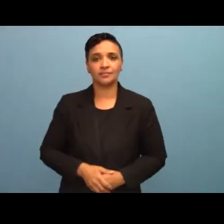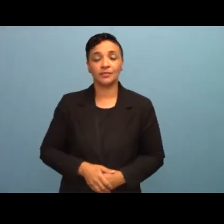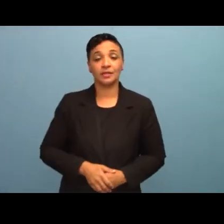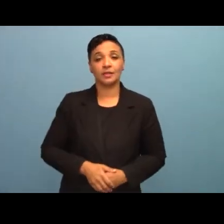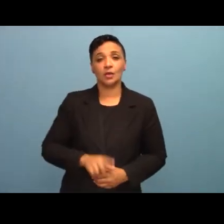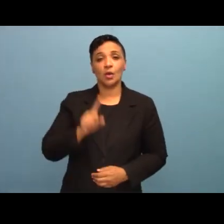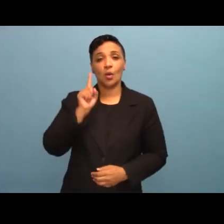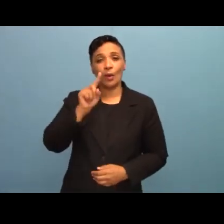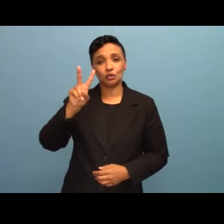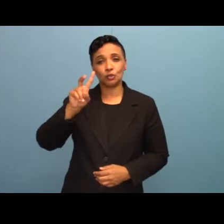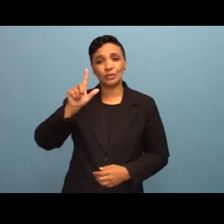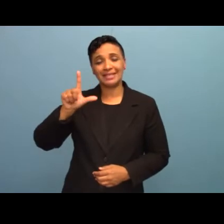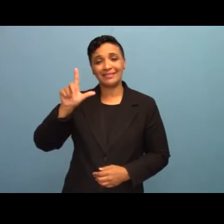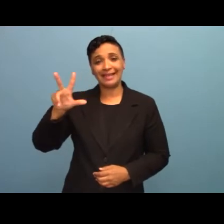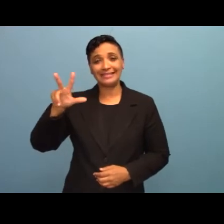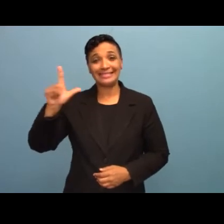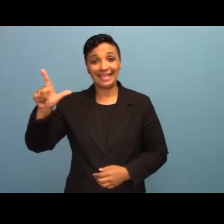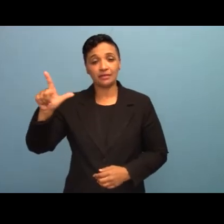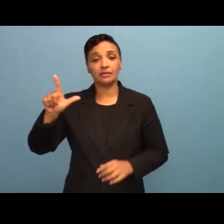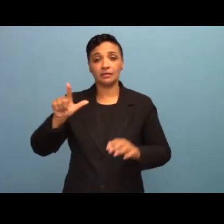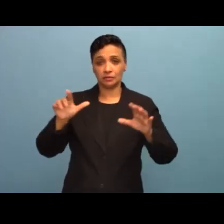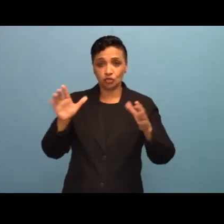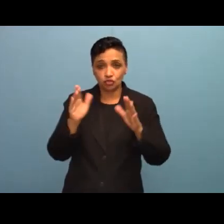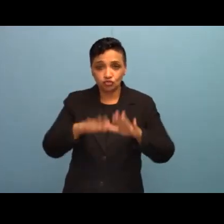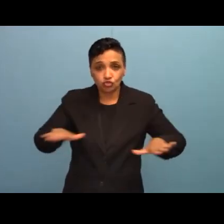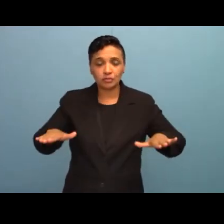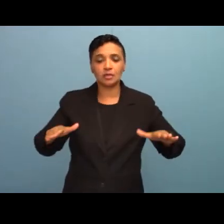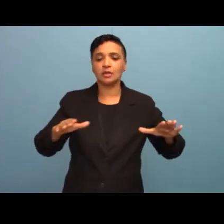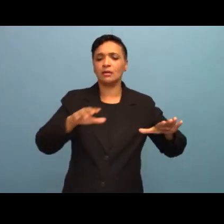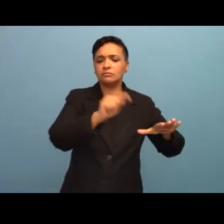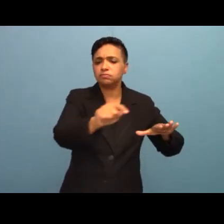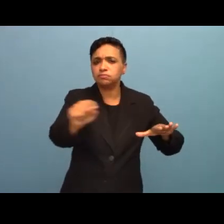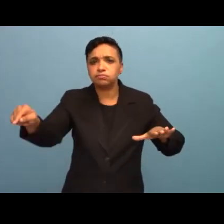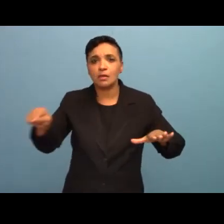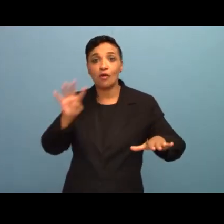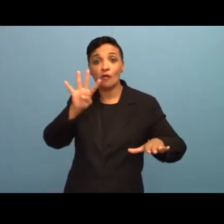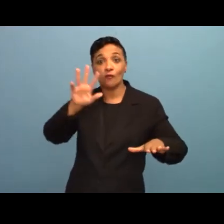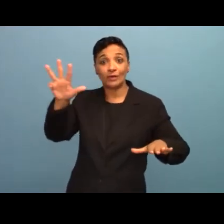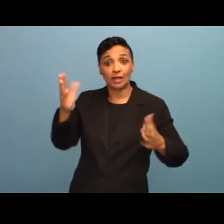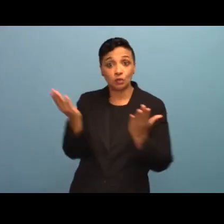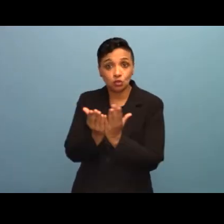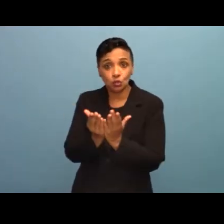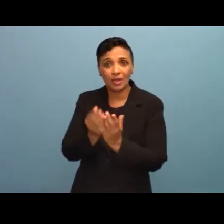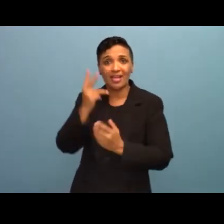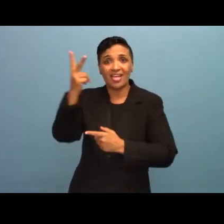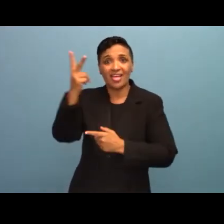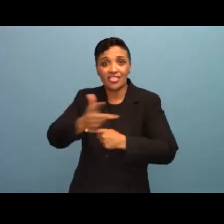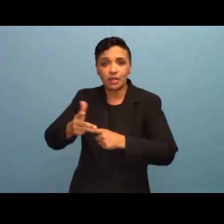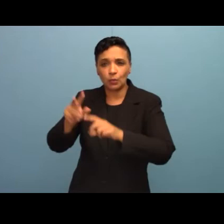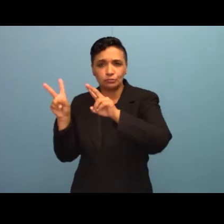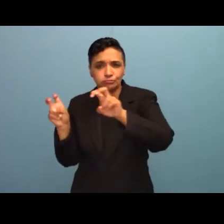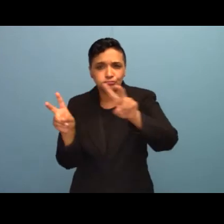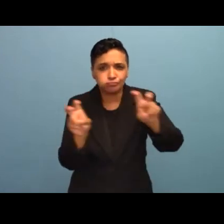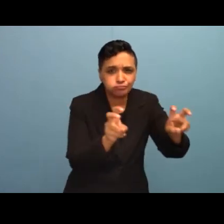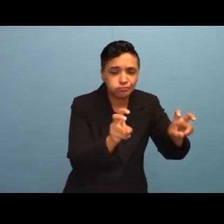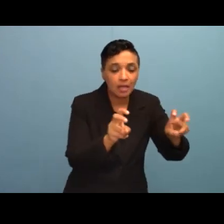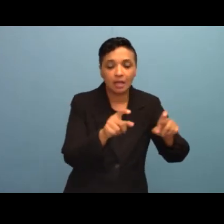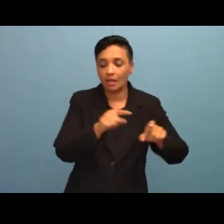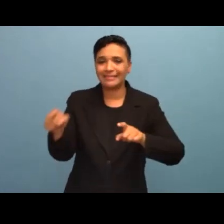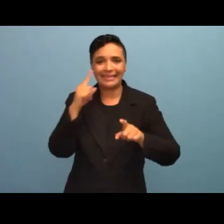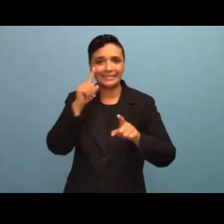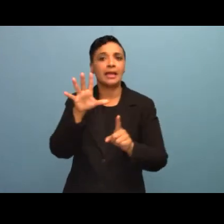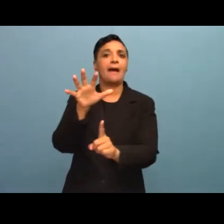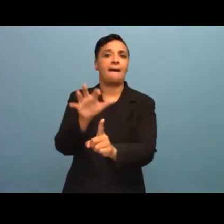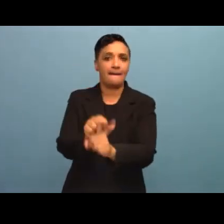12,877 children across 49 schools were screened in 3 weeks. 2,065 were identified with potential eye